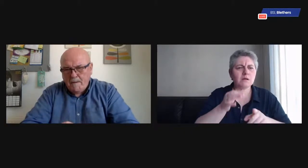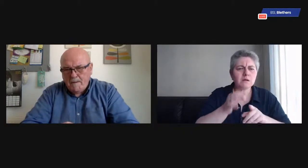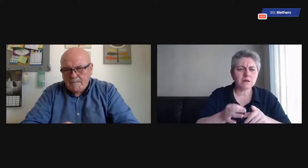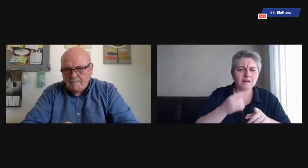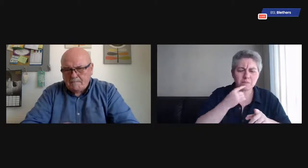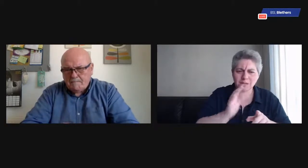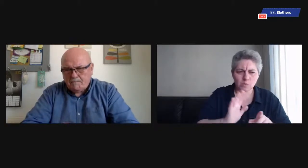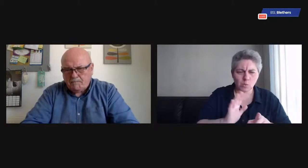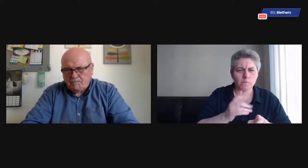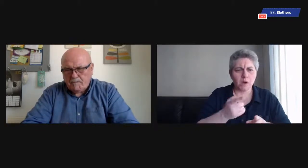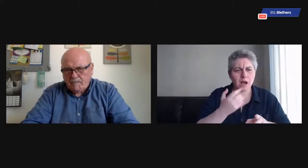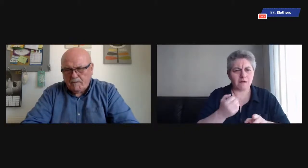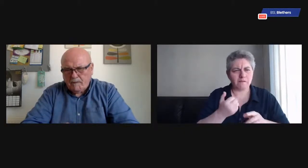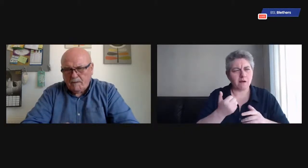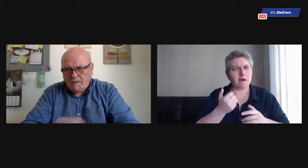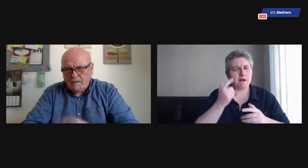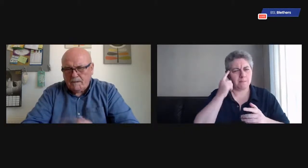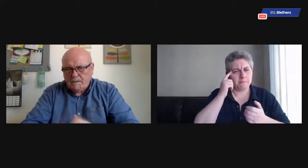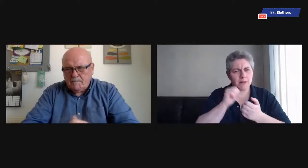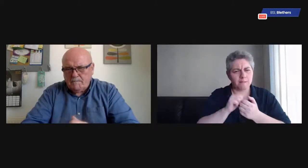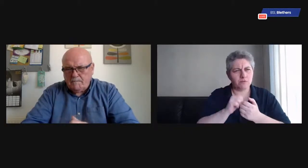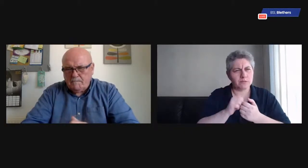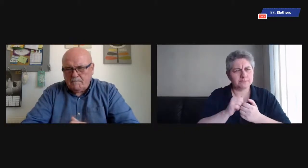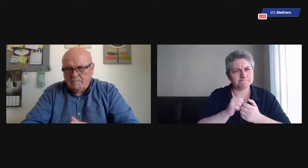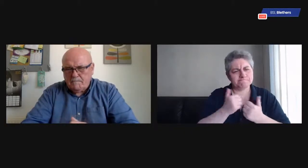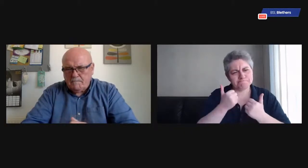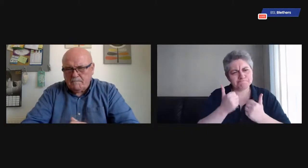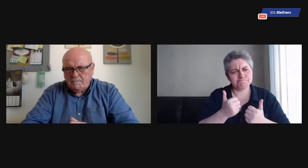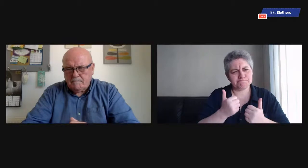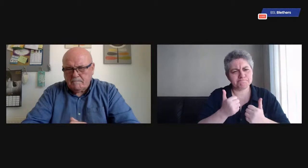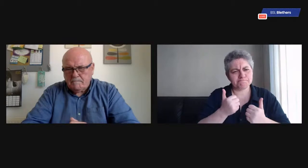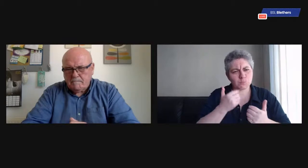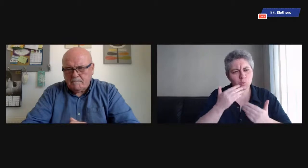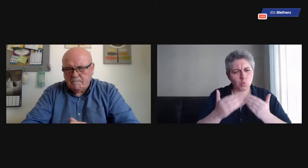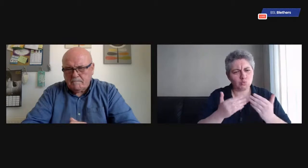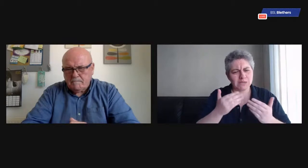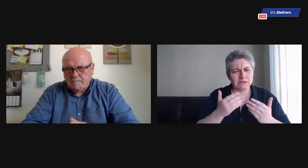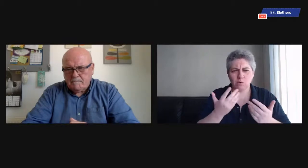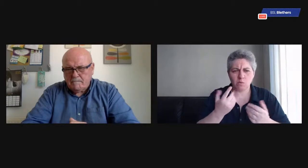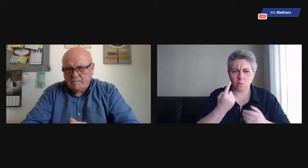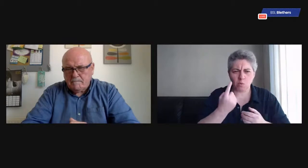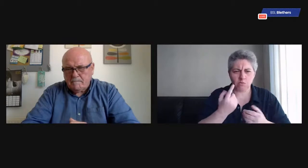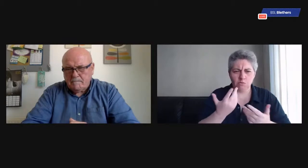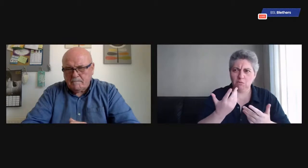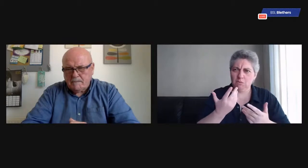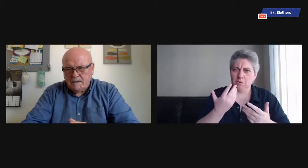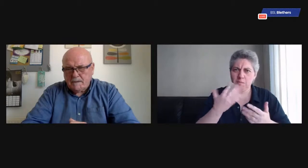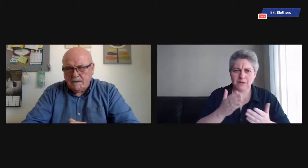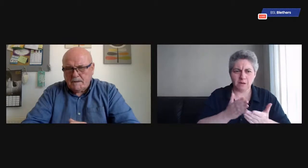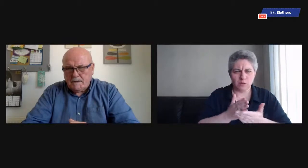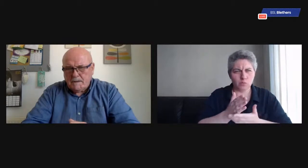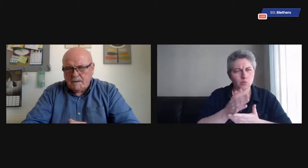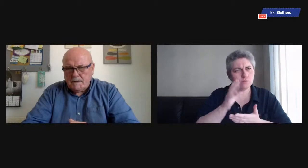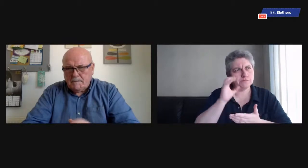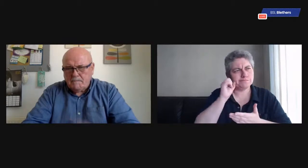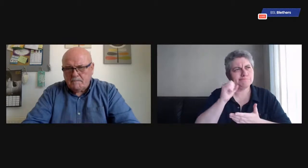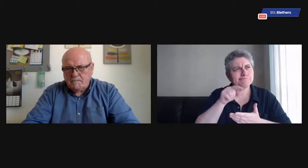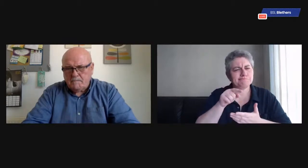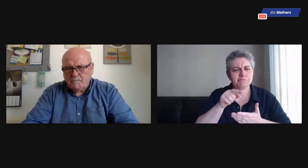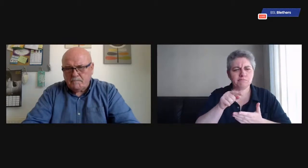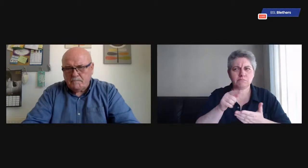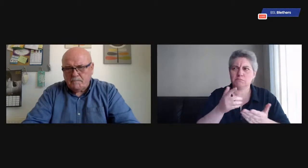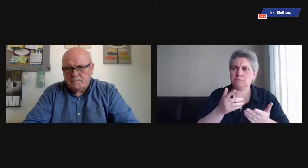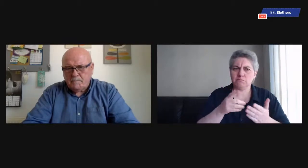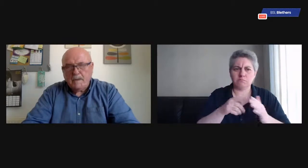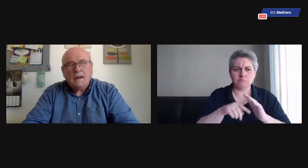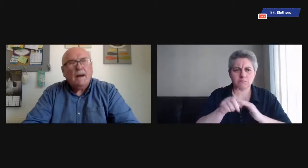Craig, is there maybe a story? I mean, I'm not looking for anything in detail, obviously, but is there any sort of, I don't know,